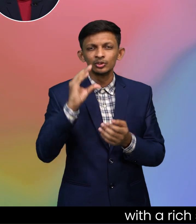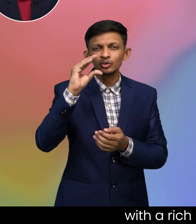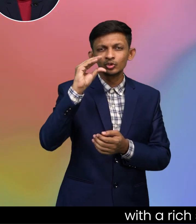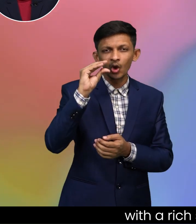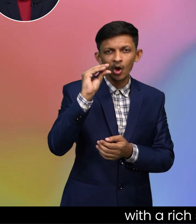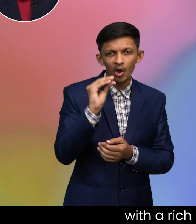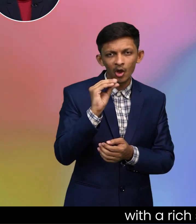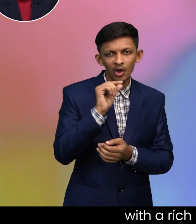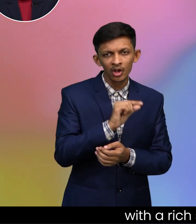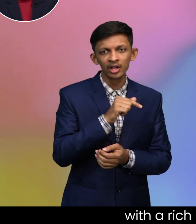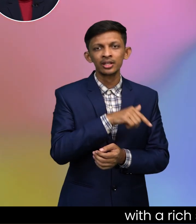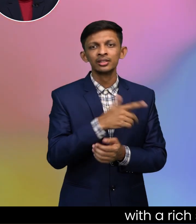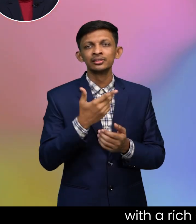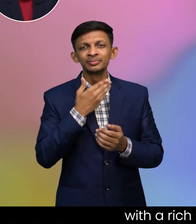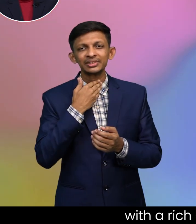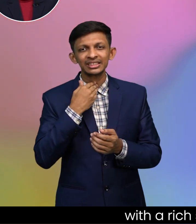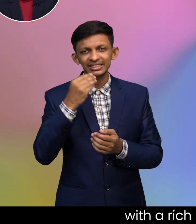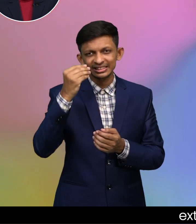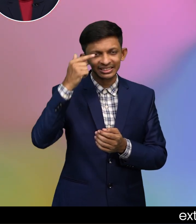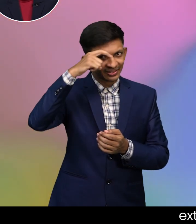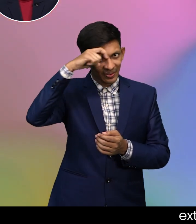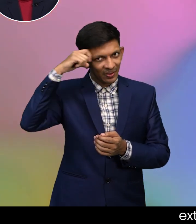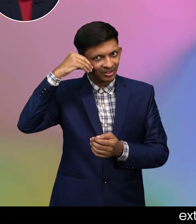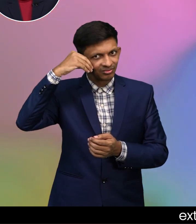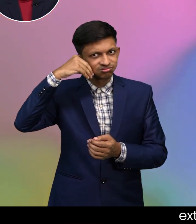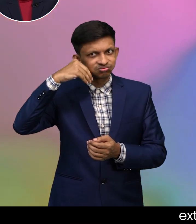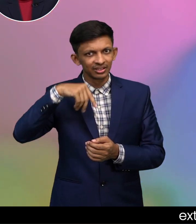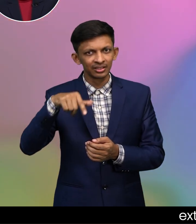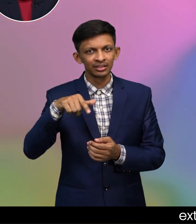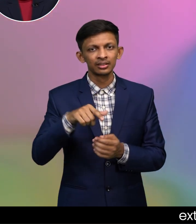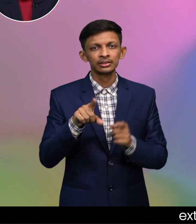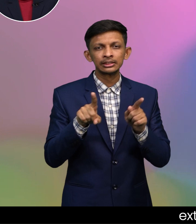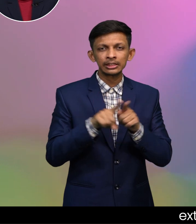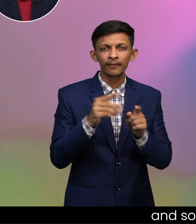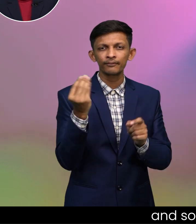out excretion as a secondary function.